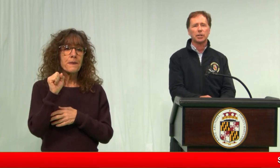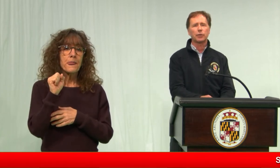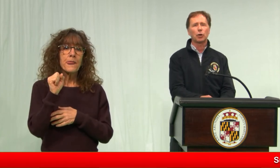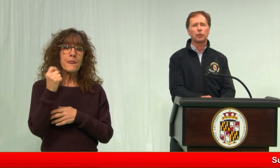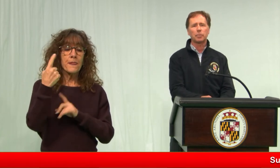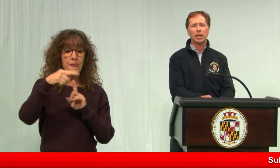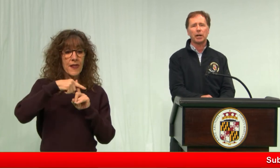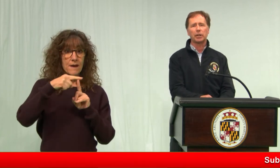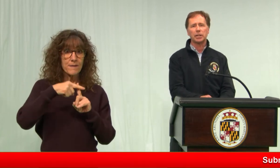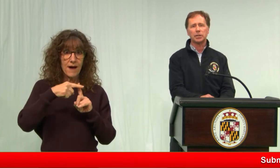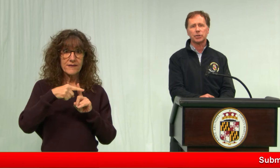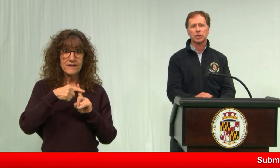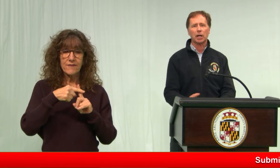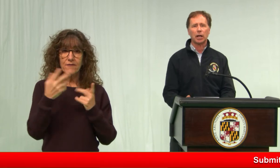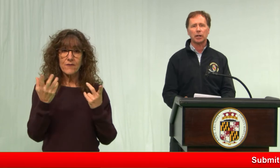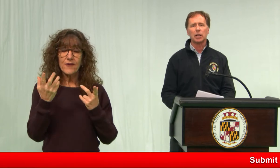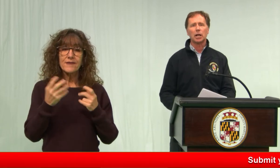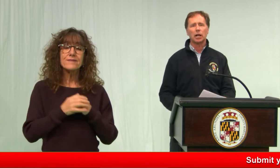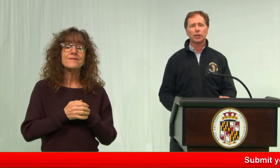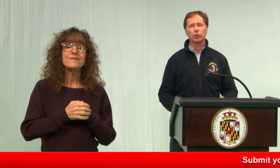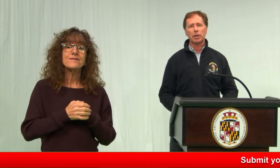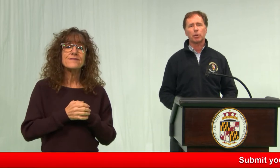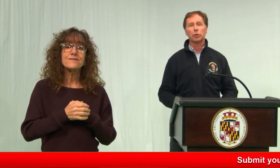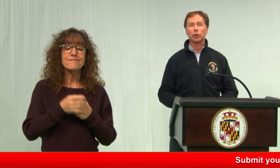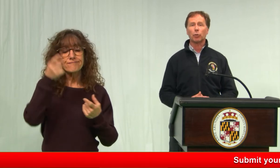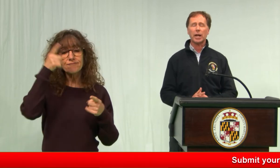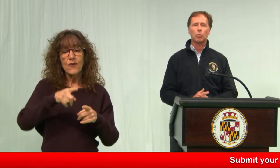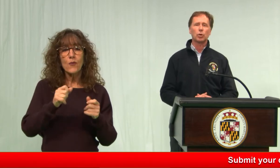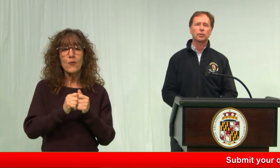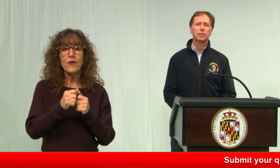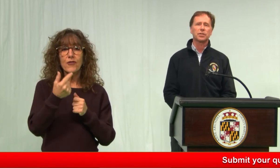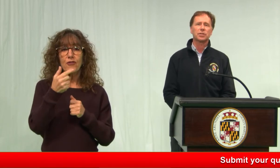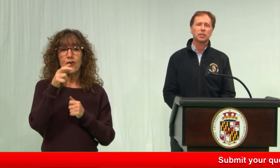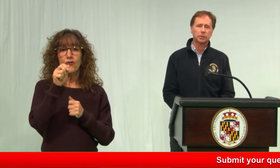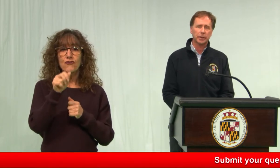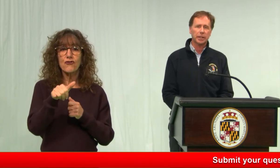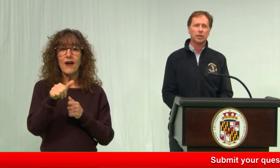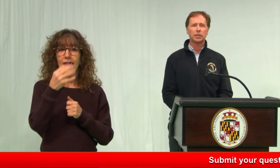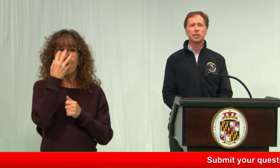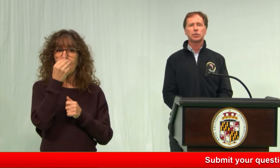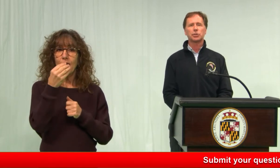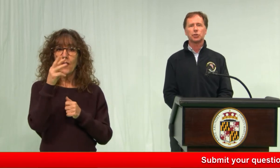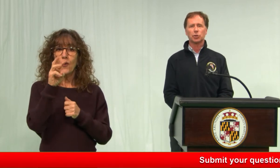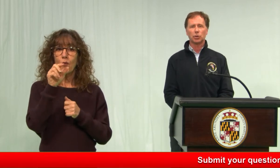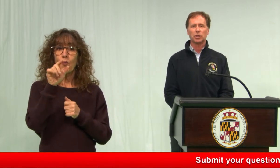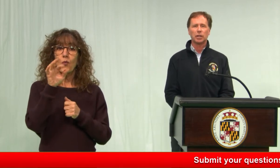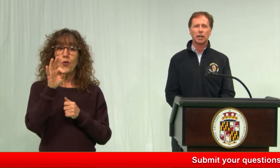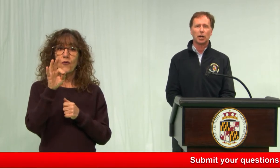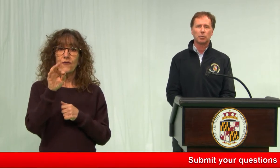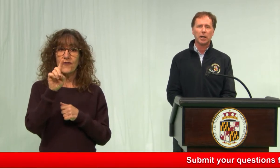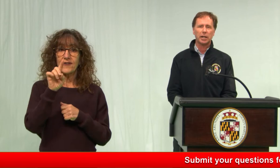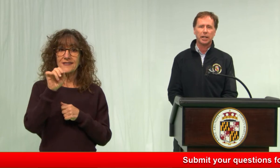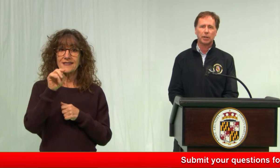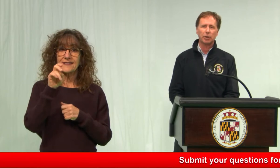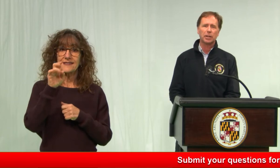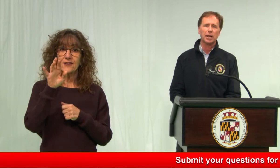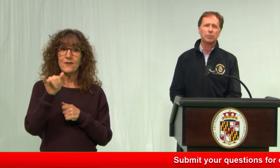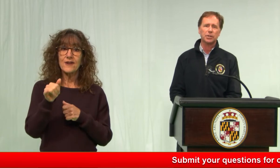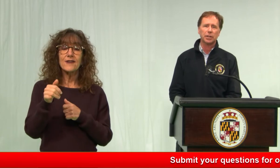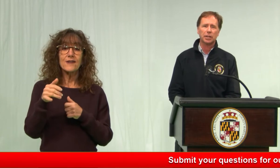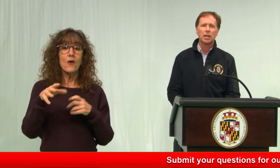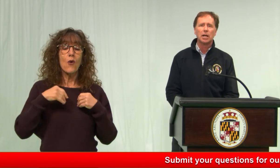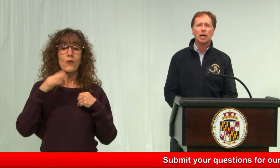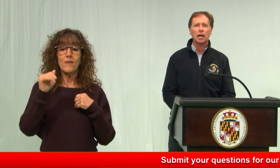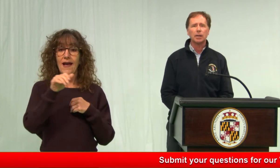Real positive note from there is an agreement with the Gray Wolf Distillery on the Eastern Shore, owned by an Anne Arundel